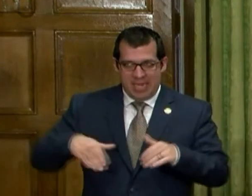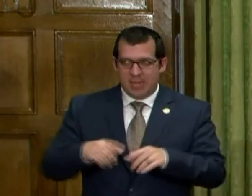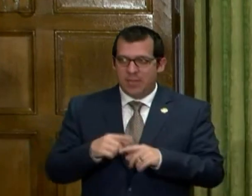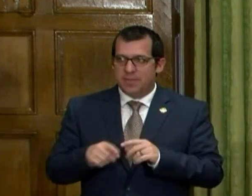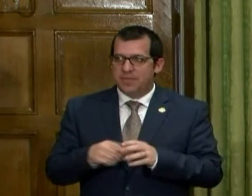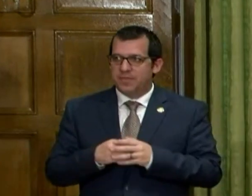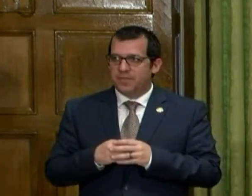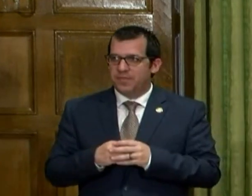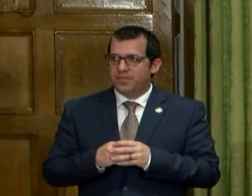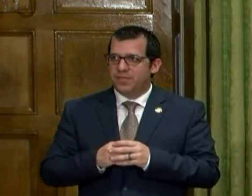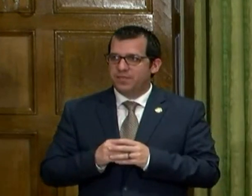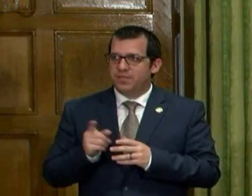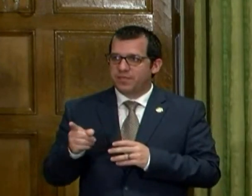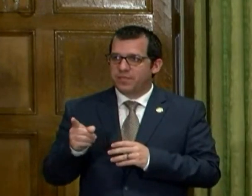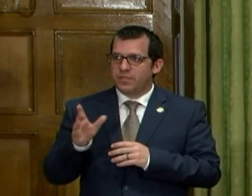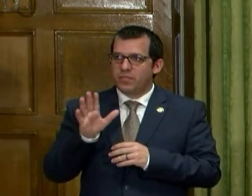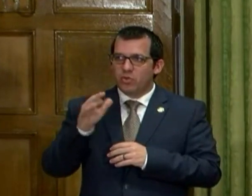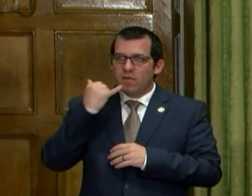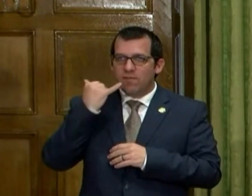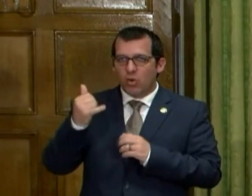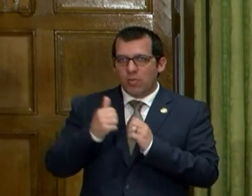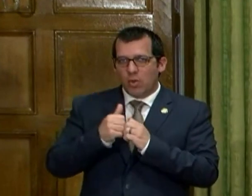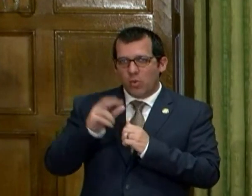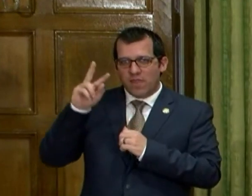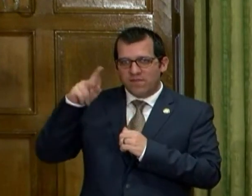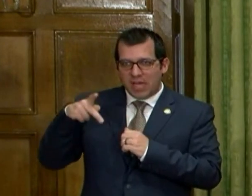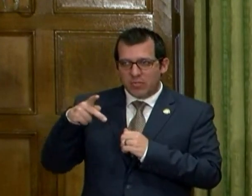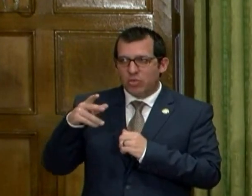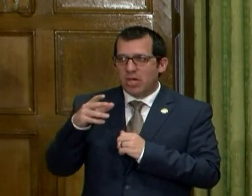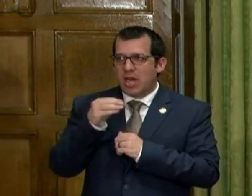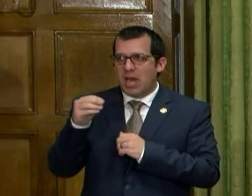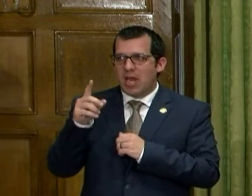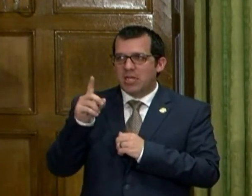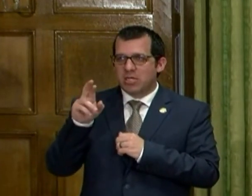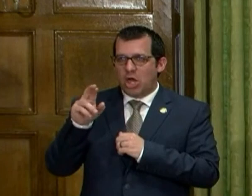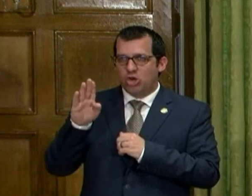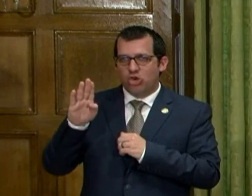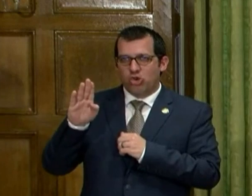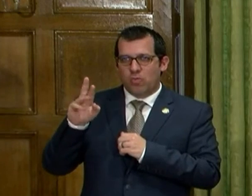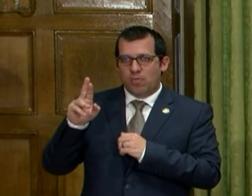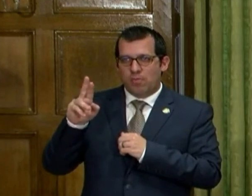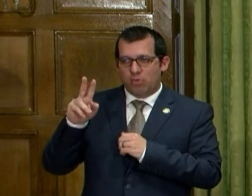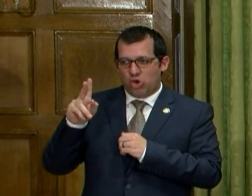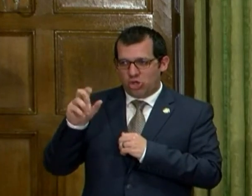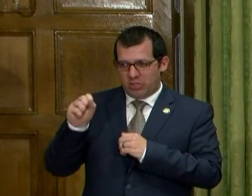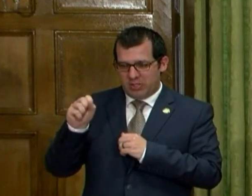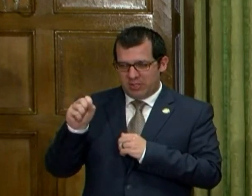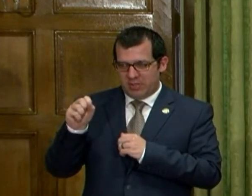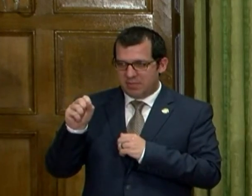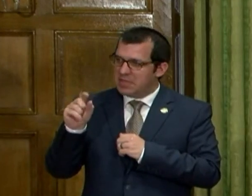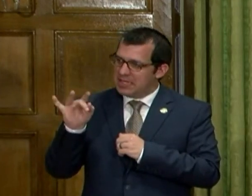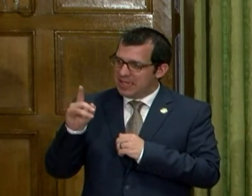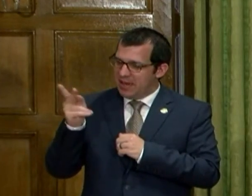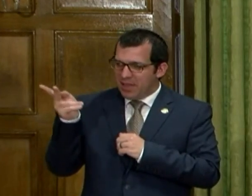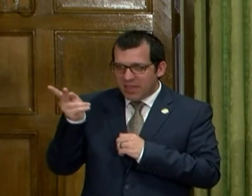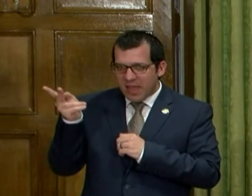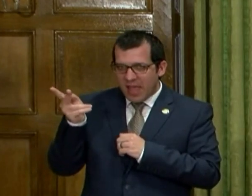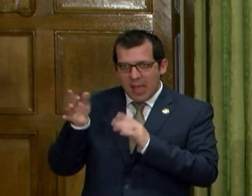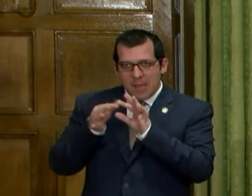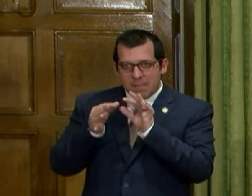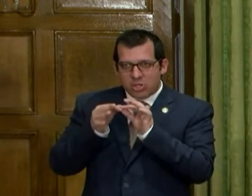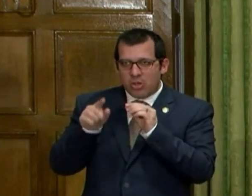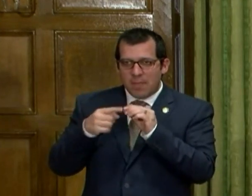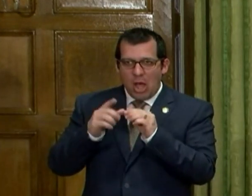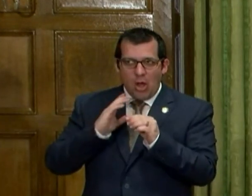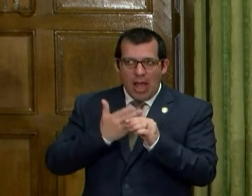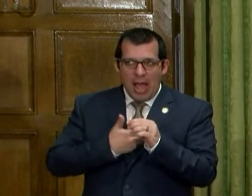Yes. In your phone call with the Vice President and Dr. Burks, did they say anything about our status